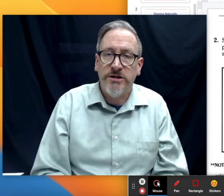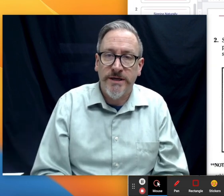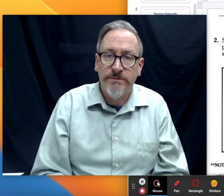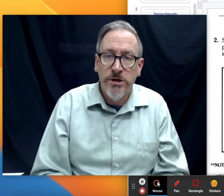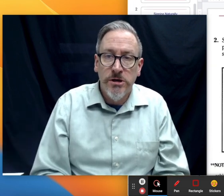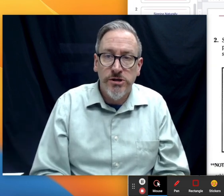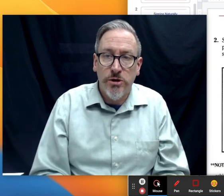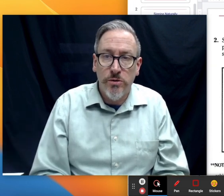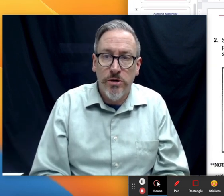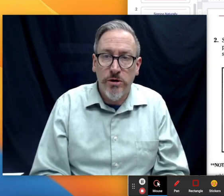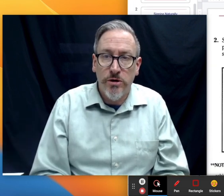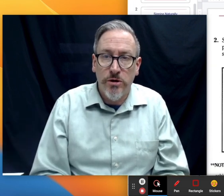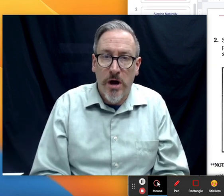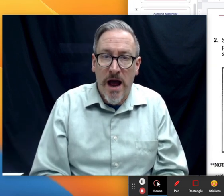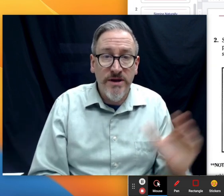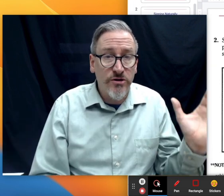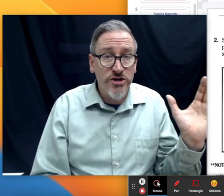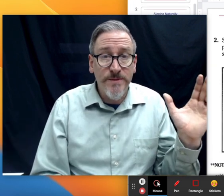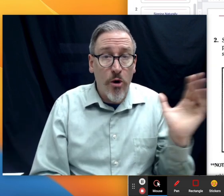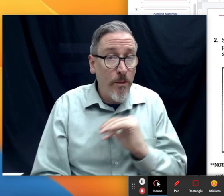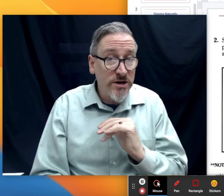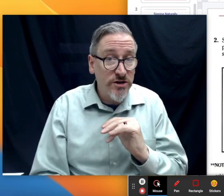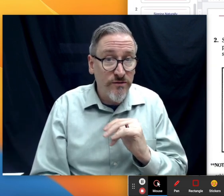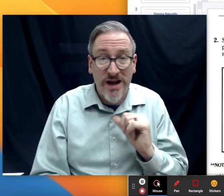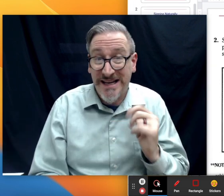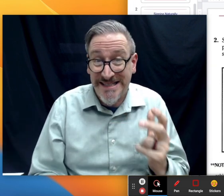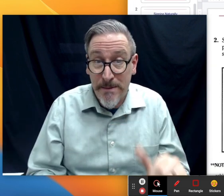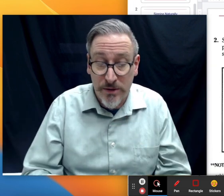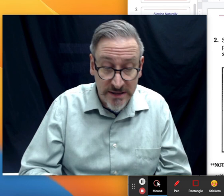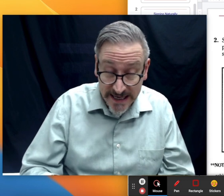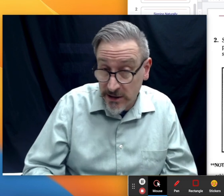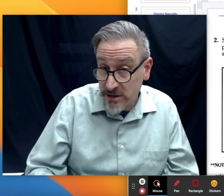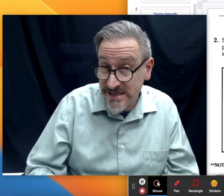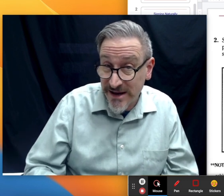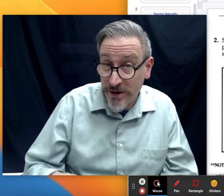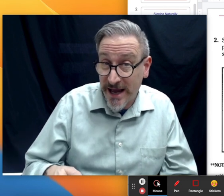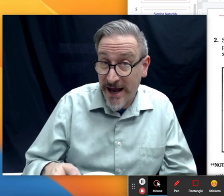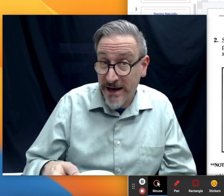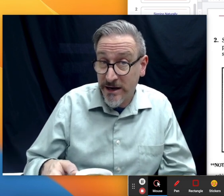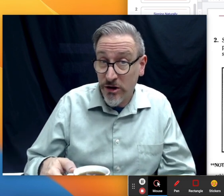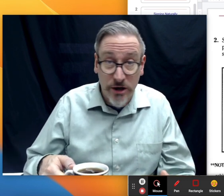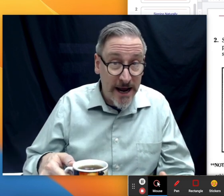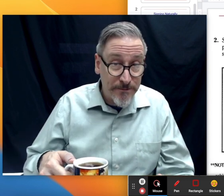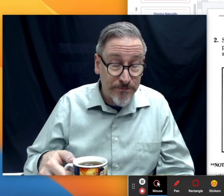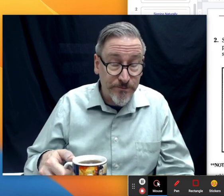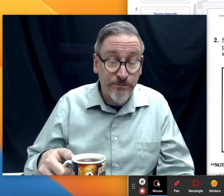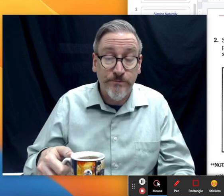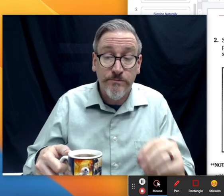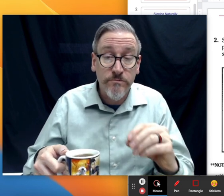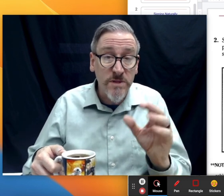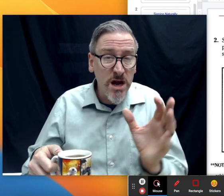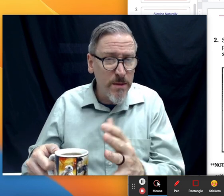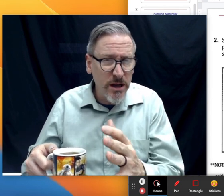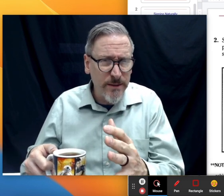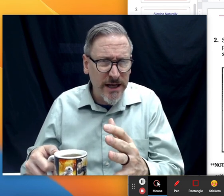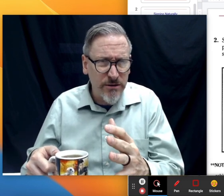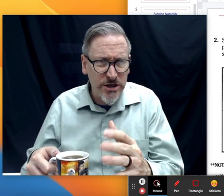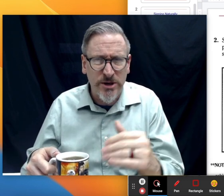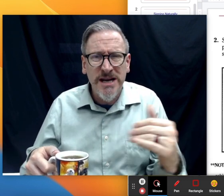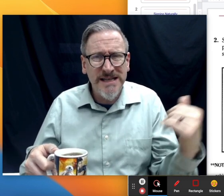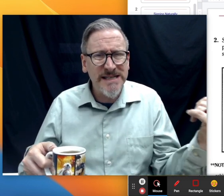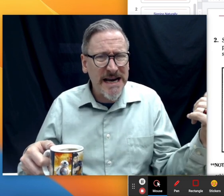right to it. So, I mean, there's going to be a whole bunch of example dialogues that we can look at a little